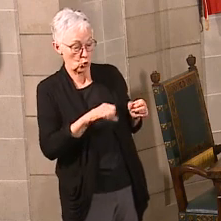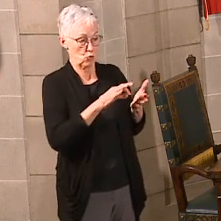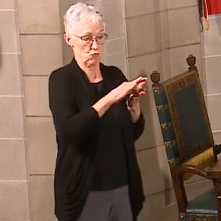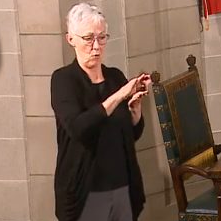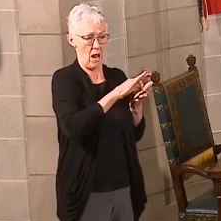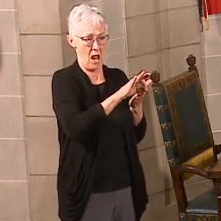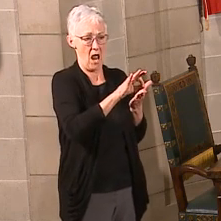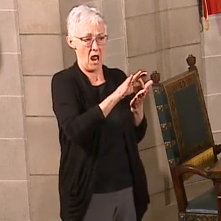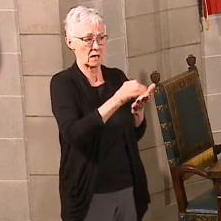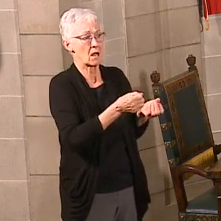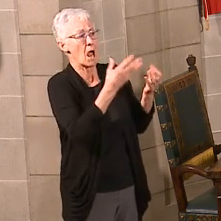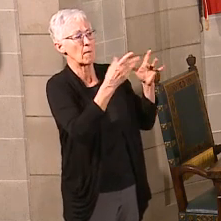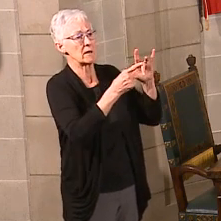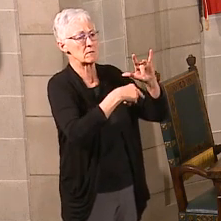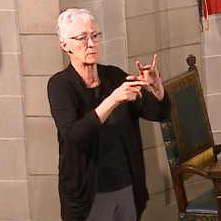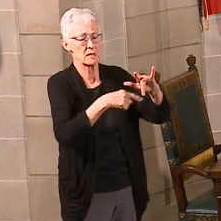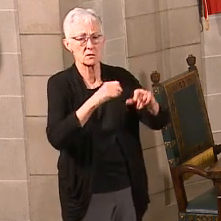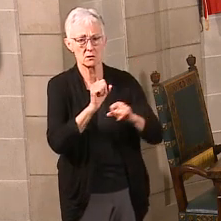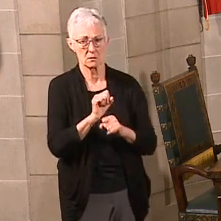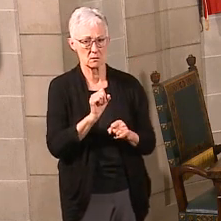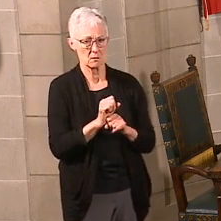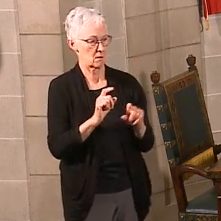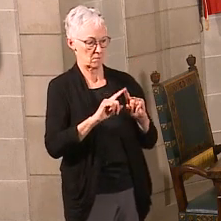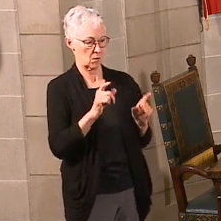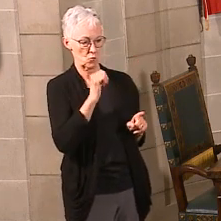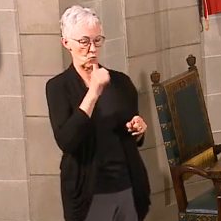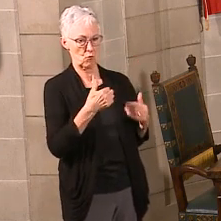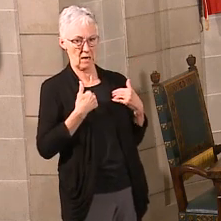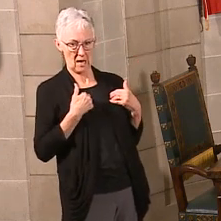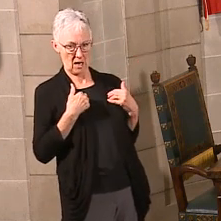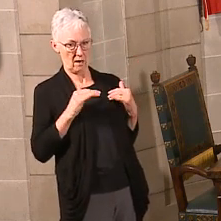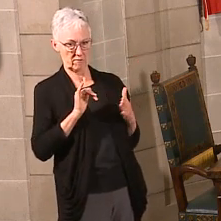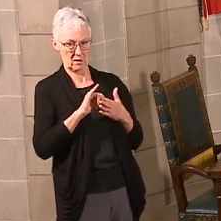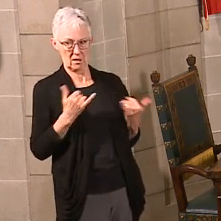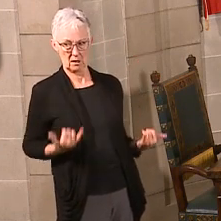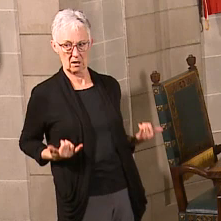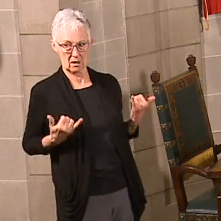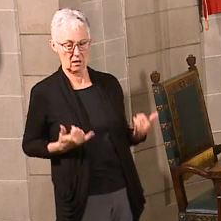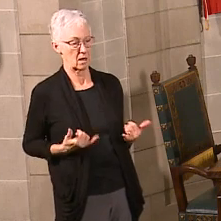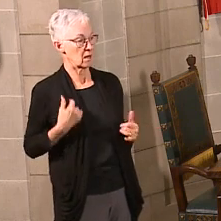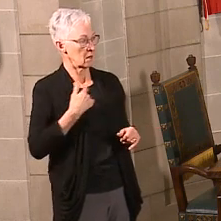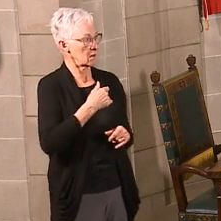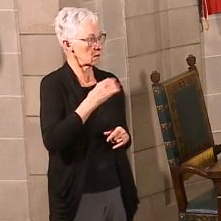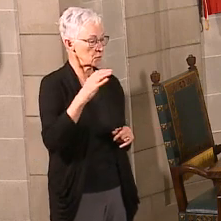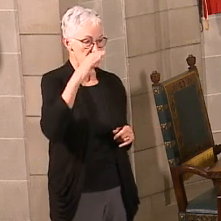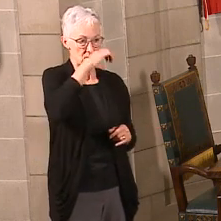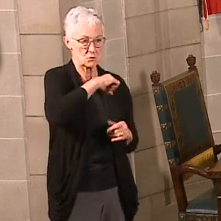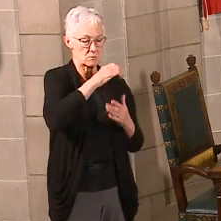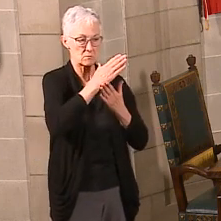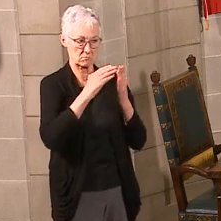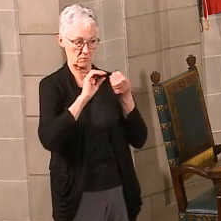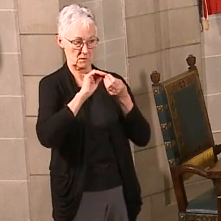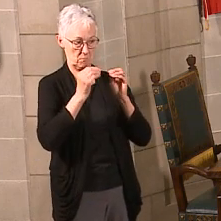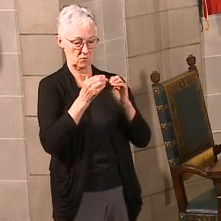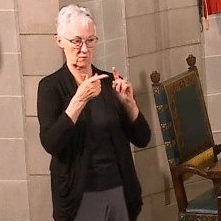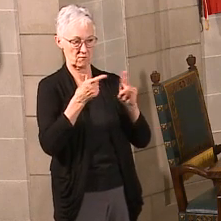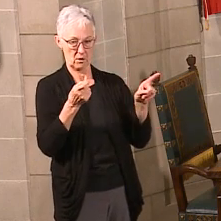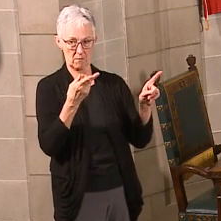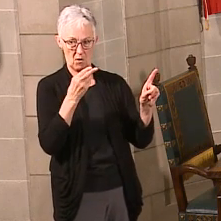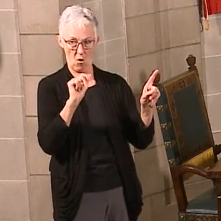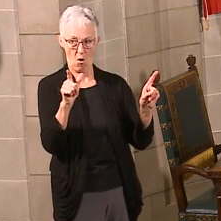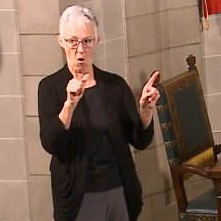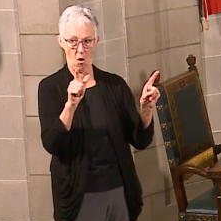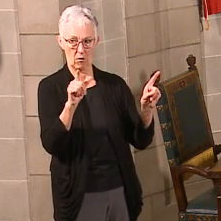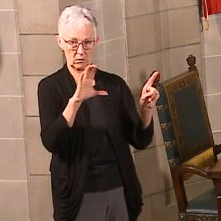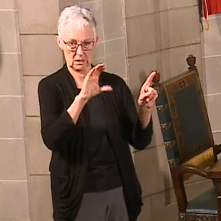give you the numbers on what that is. It's presumed that some of the numbers that we've gotten back from Hall County are